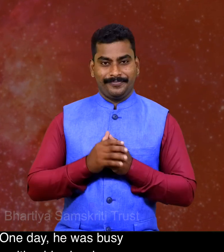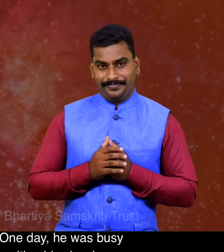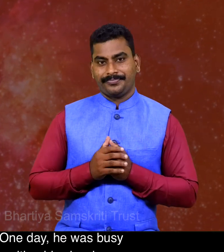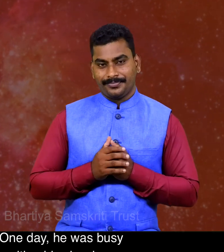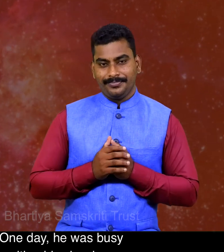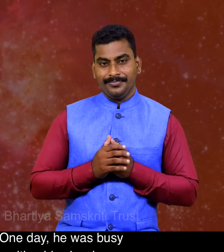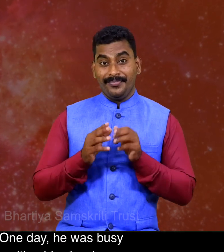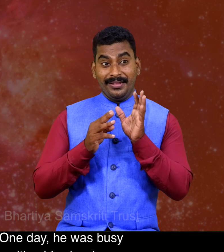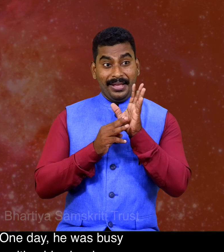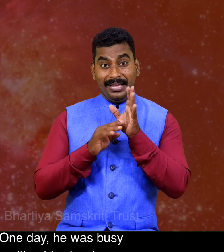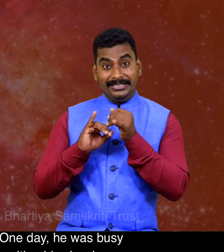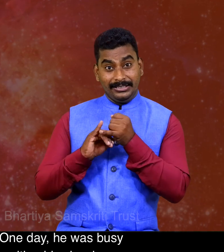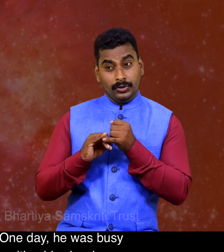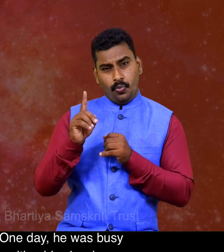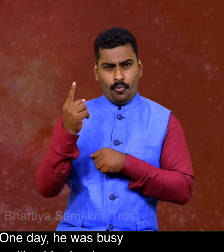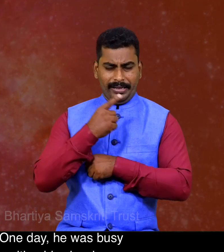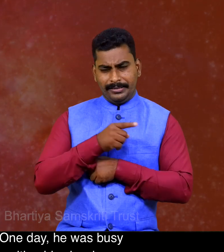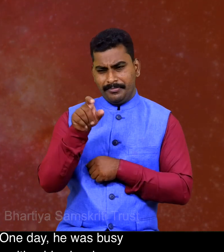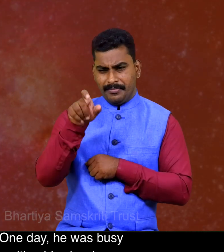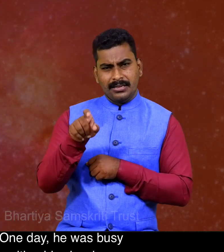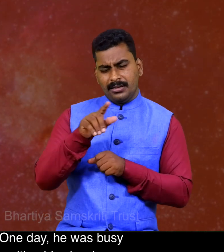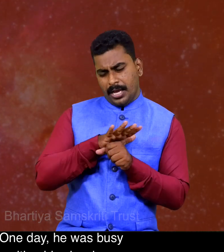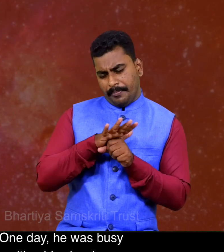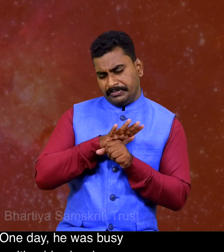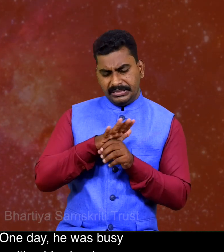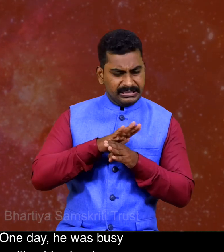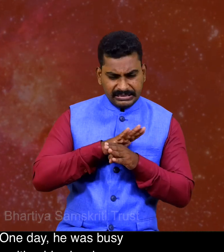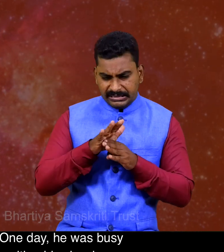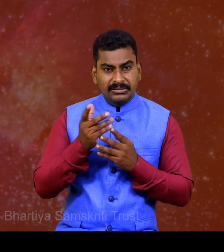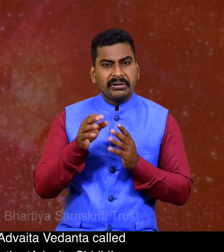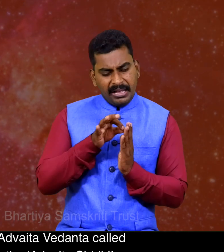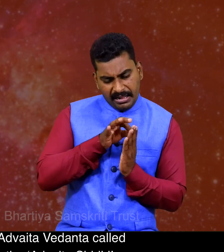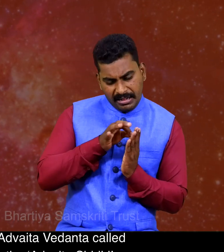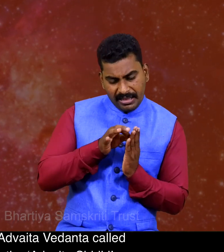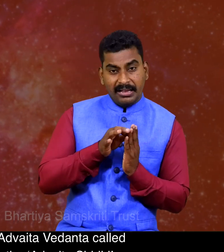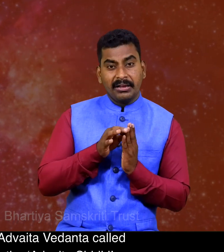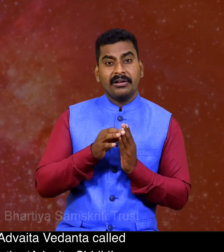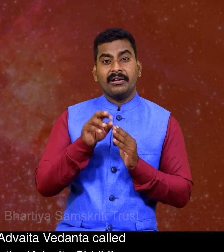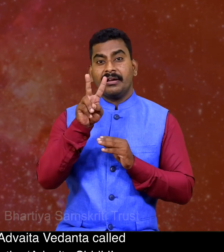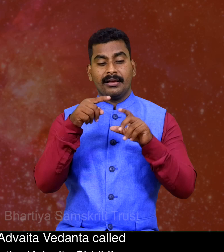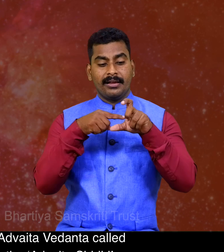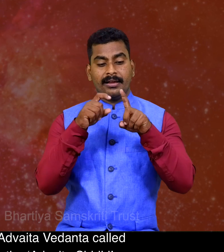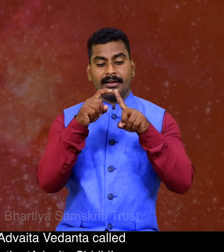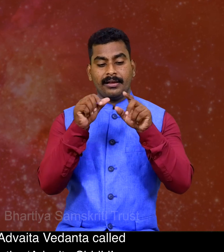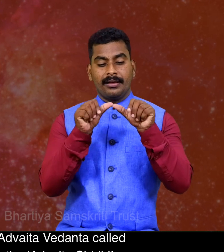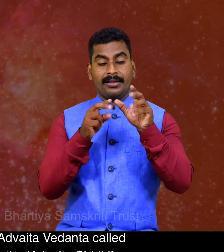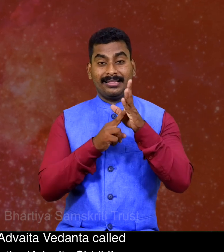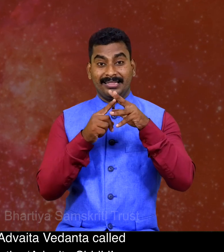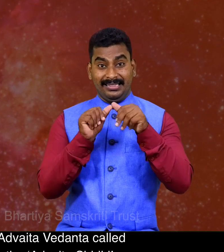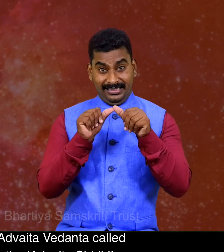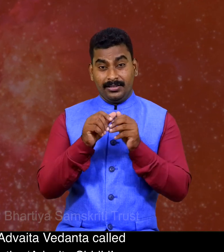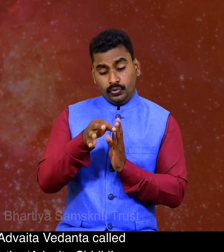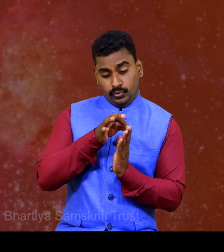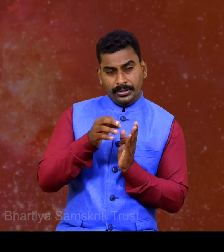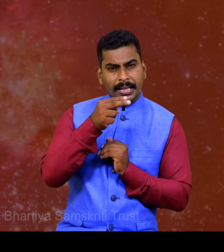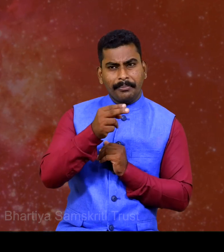One day, he was busy writing his classic on Advaita Vedanta called the Advaita